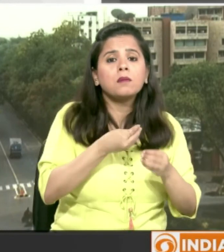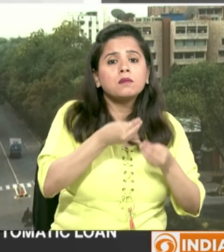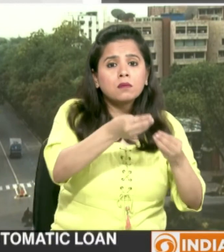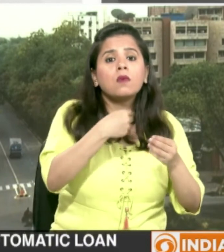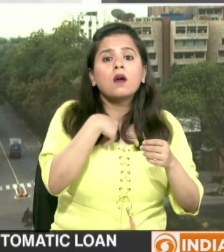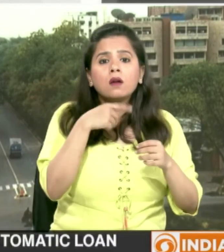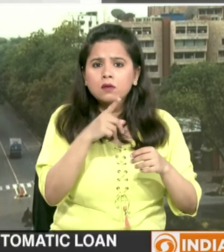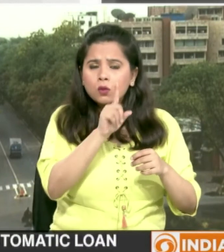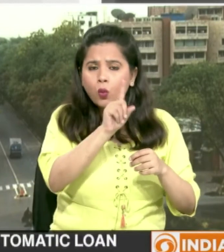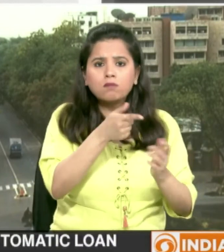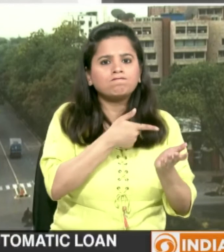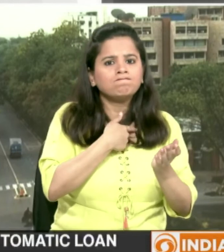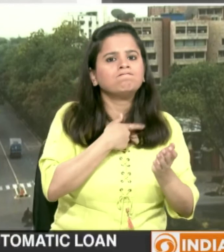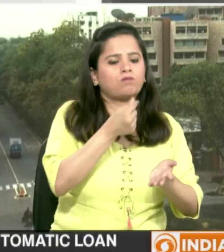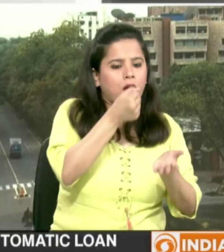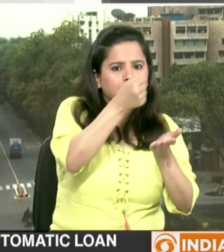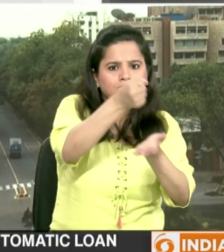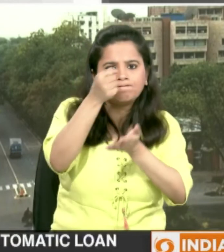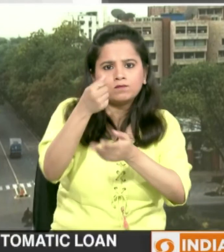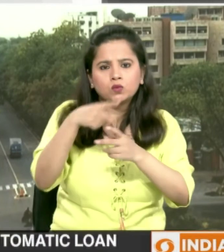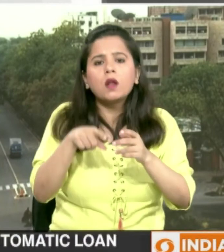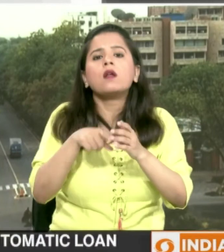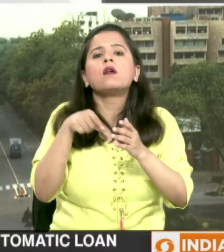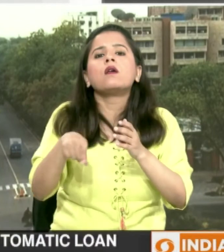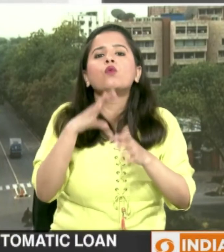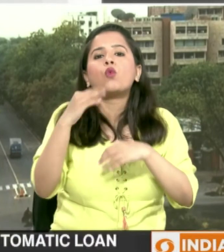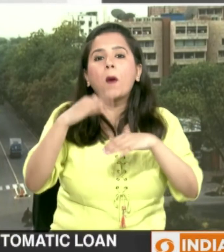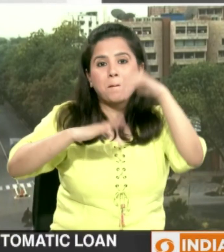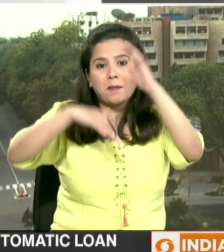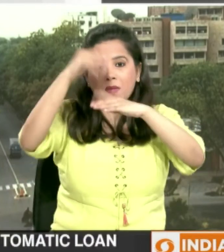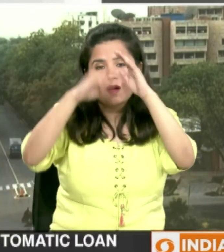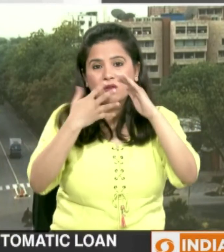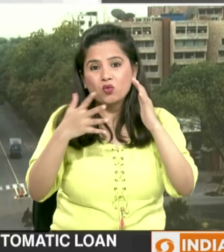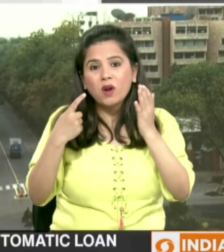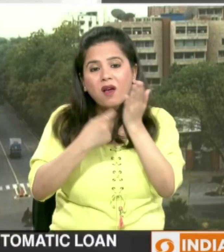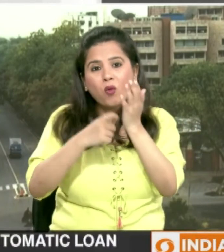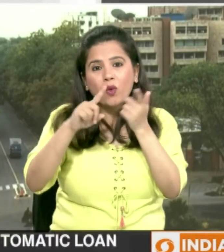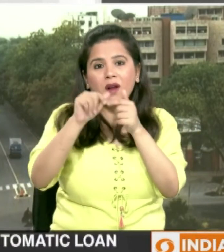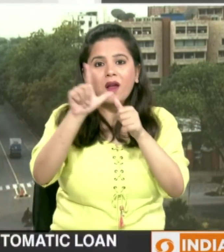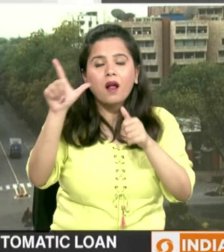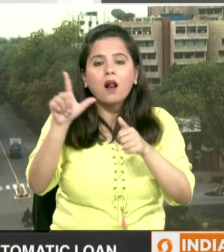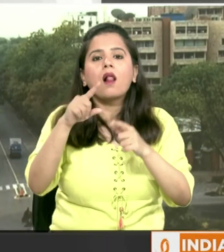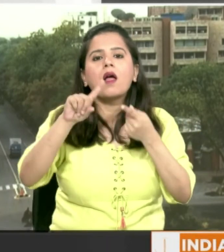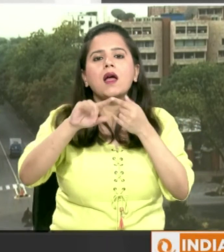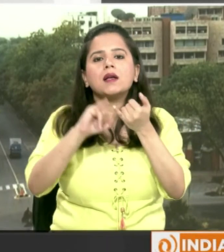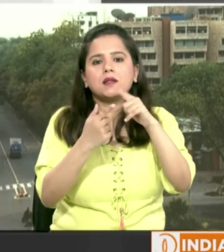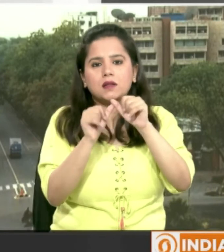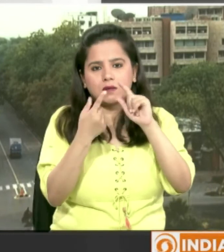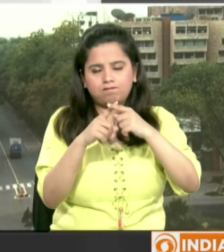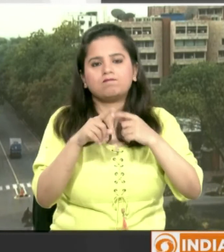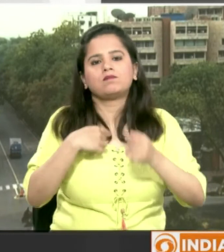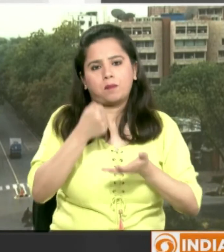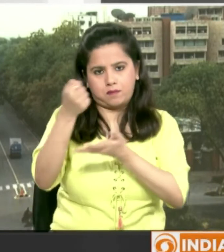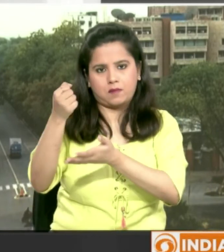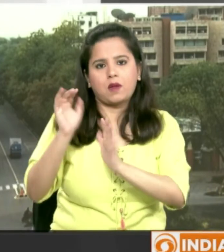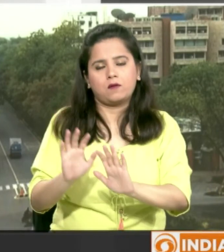relates to real estate, and 3 are tax measures that we have taken.